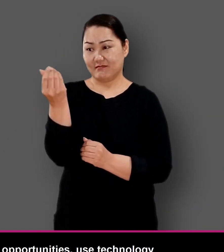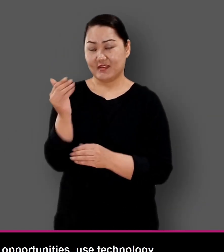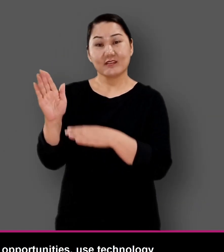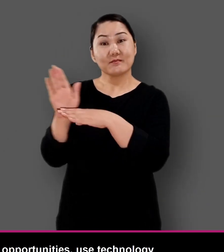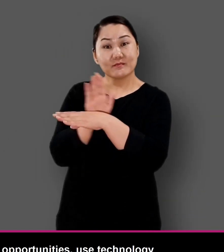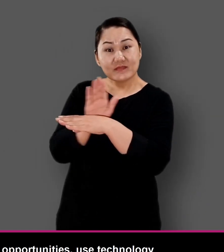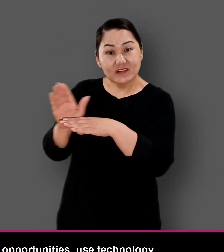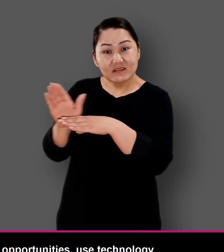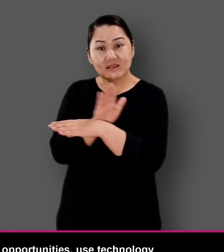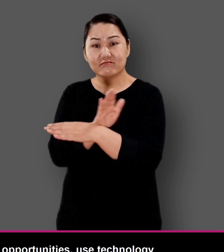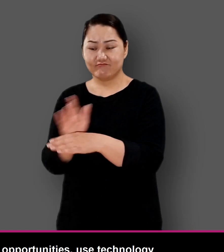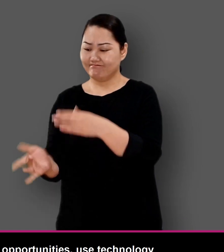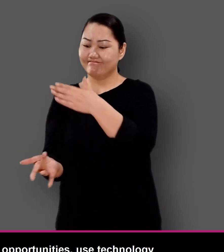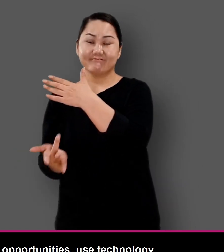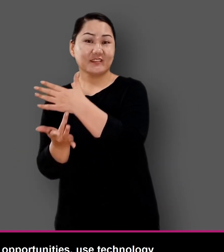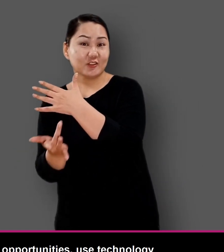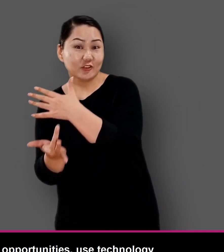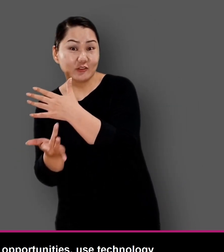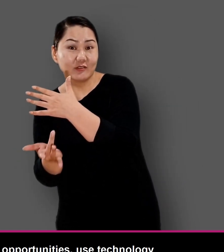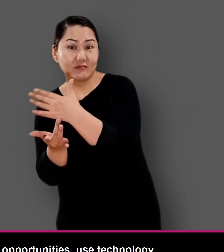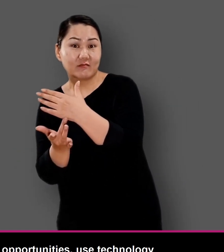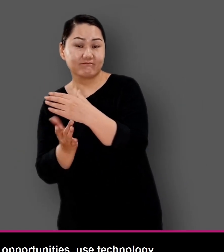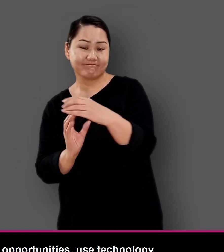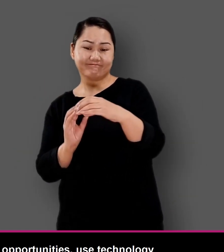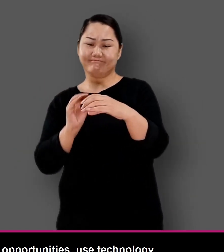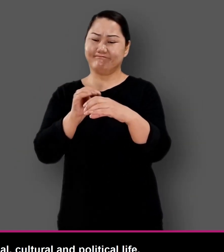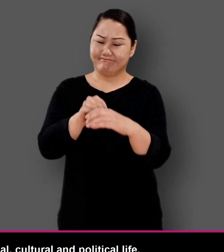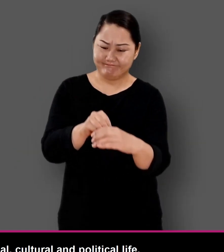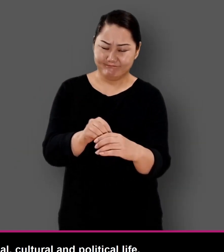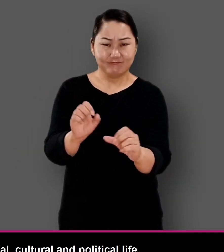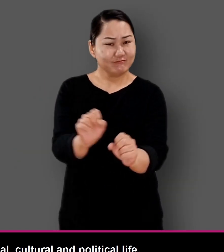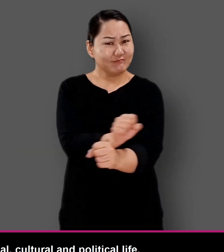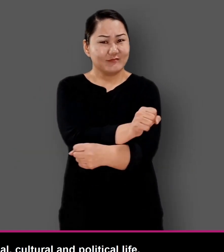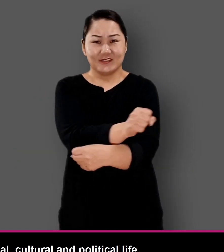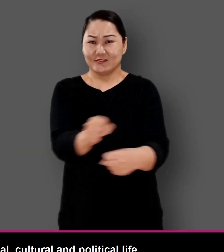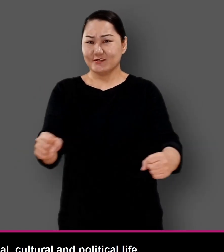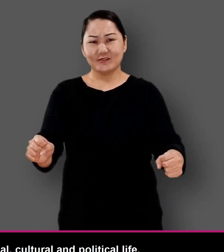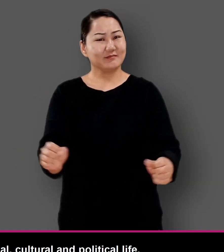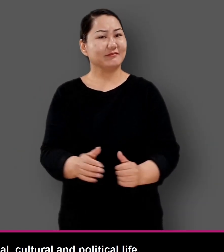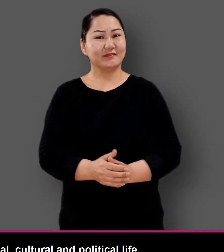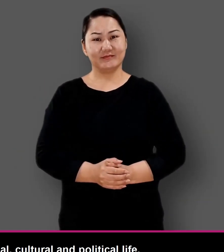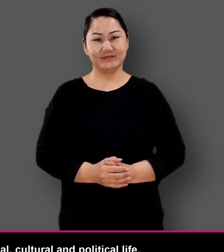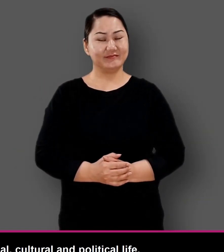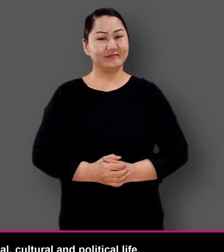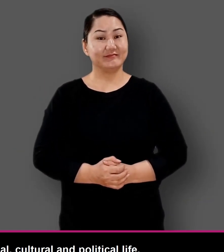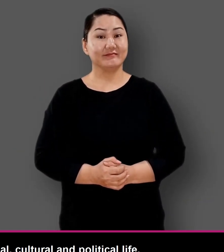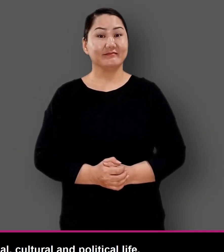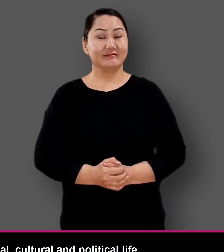access job and business opportunities, use technology, and participate in social, cultural, and political